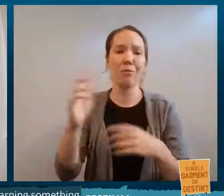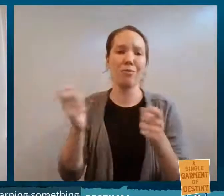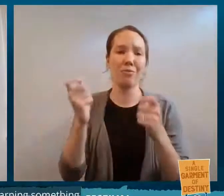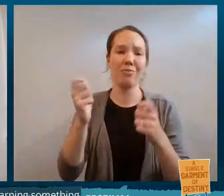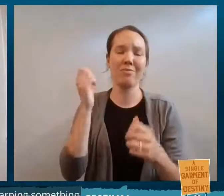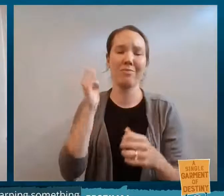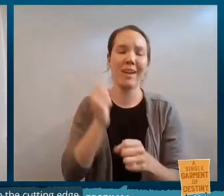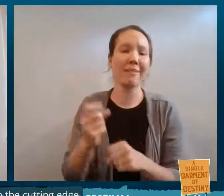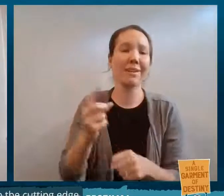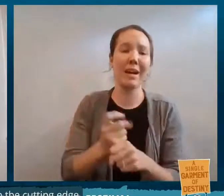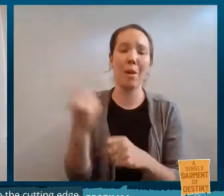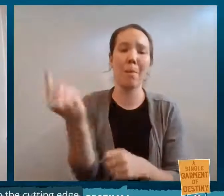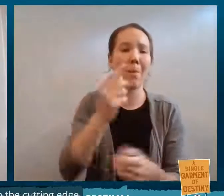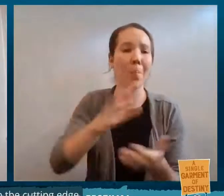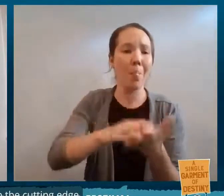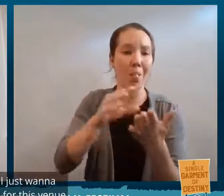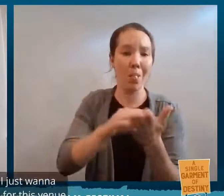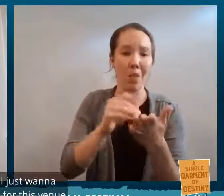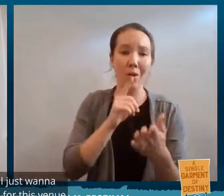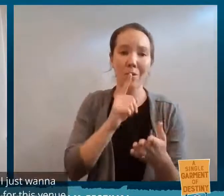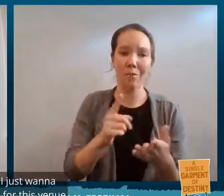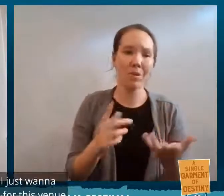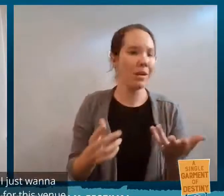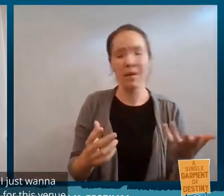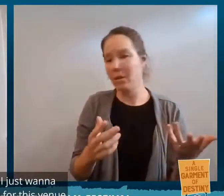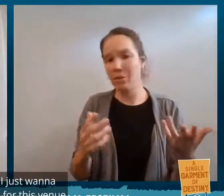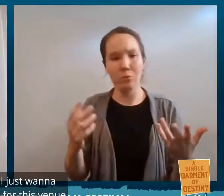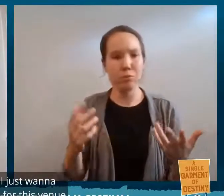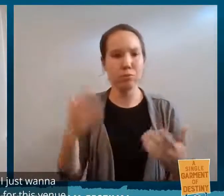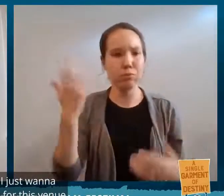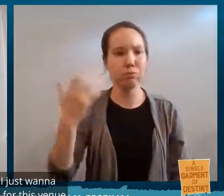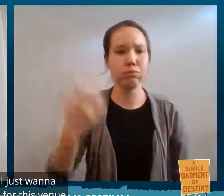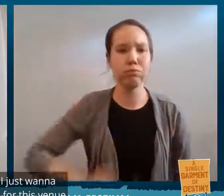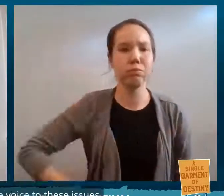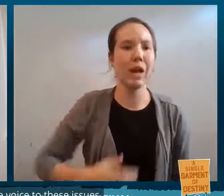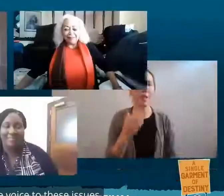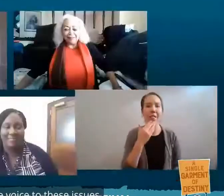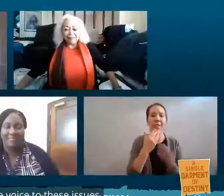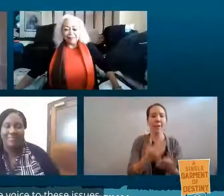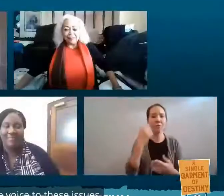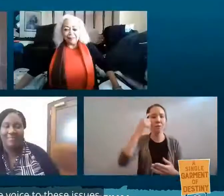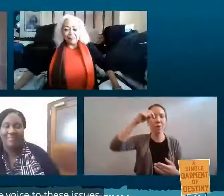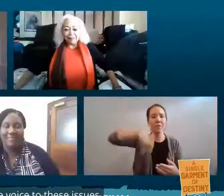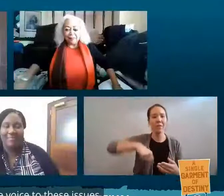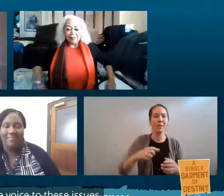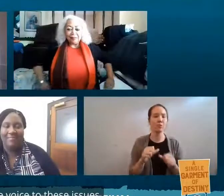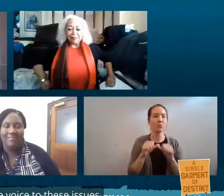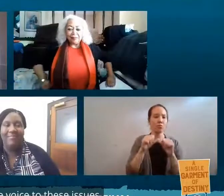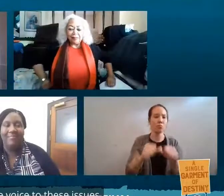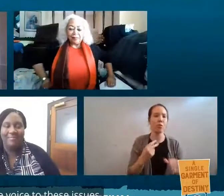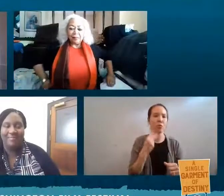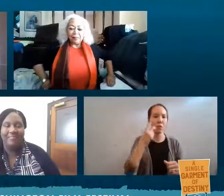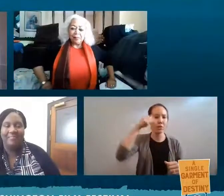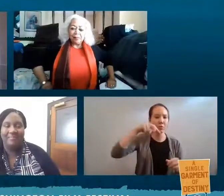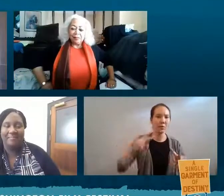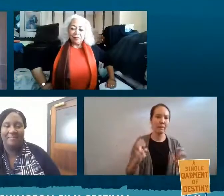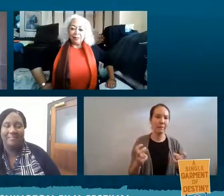always learning something, and you're on the cutting edge. And so I just want to thank you for this venue to continue to give voice to these